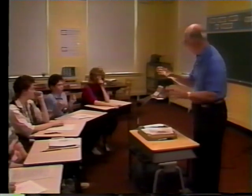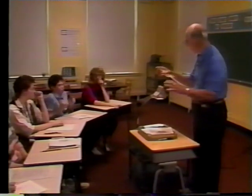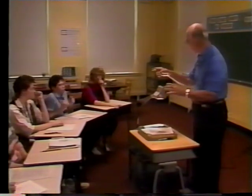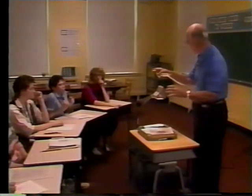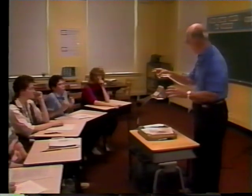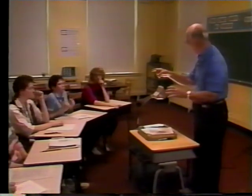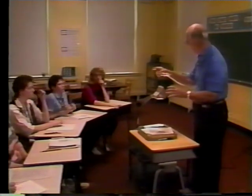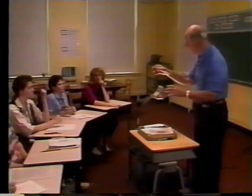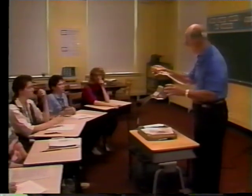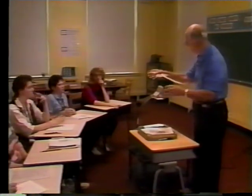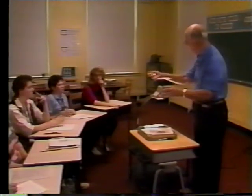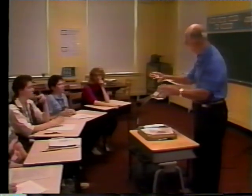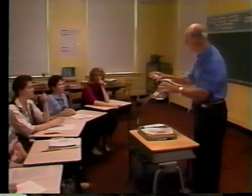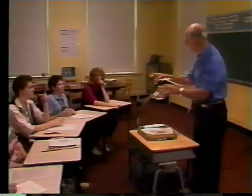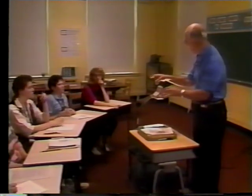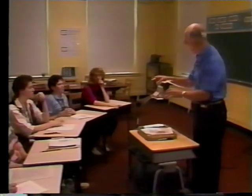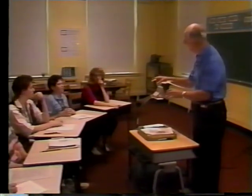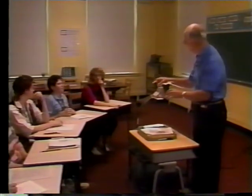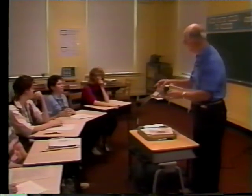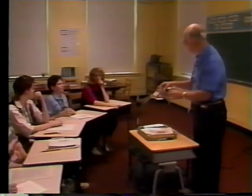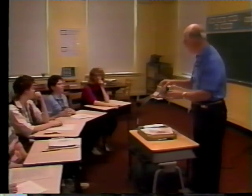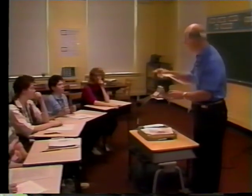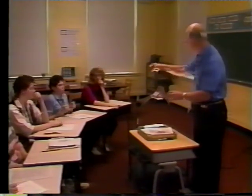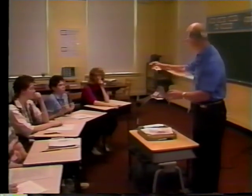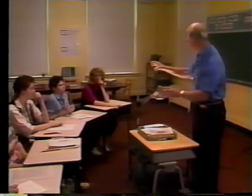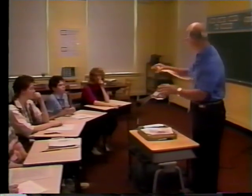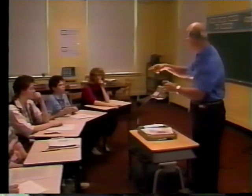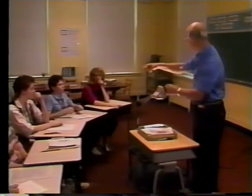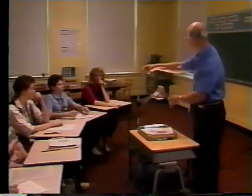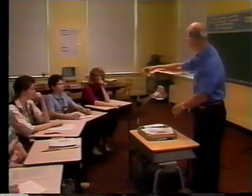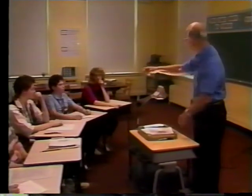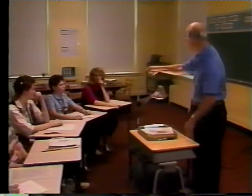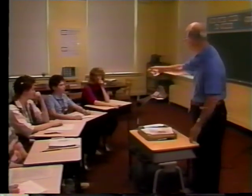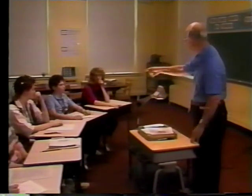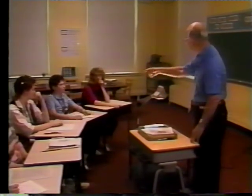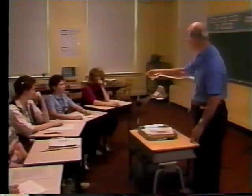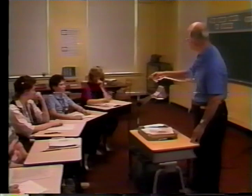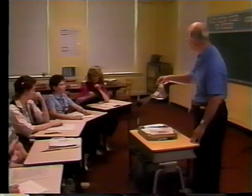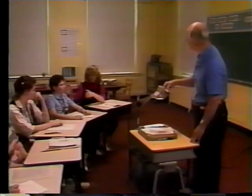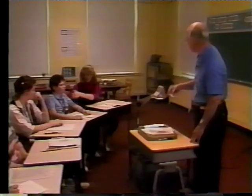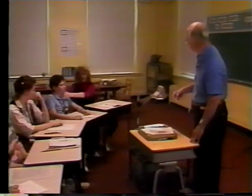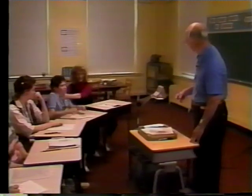After that. You do it to him.